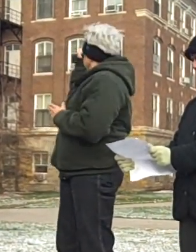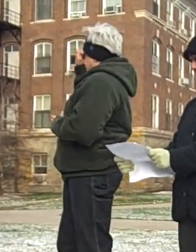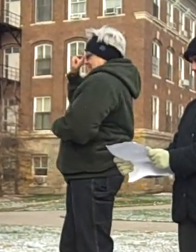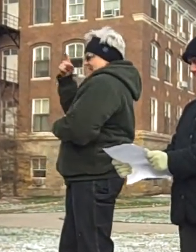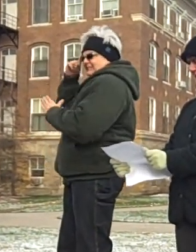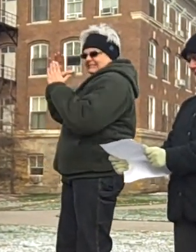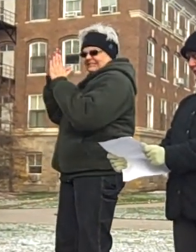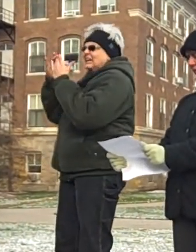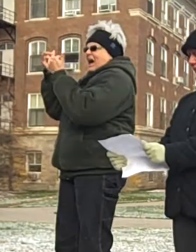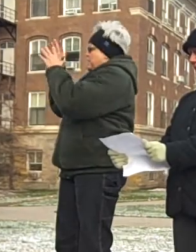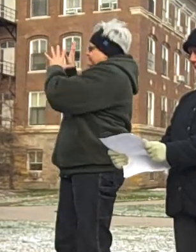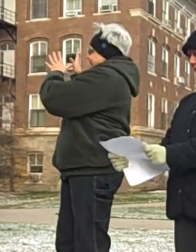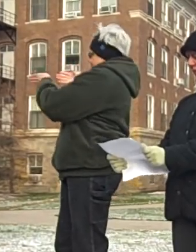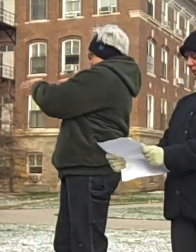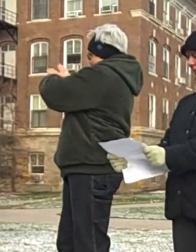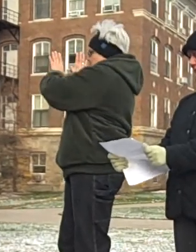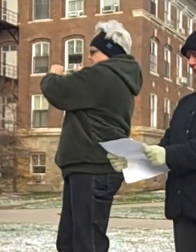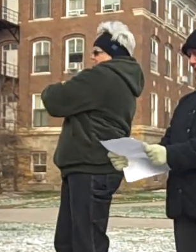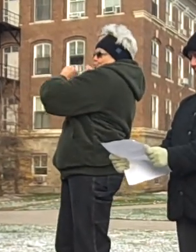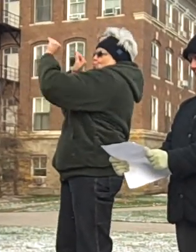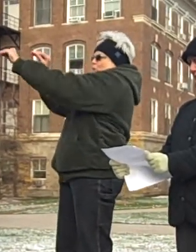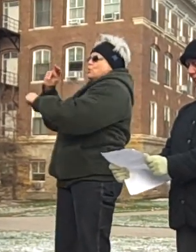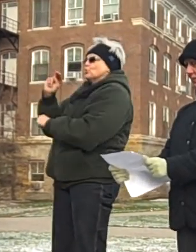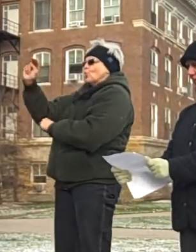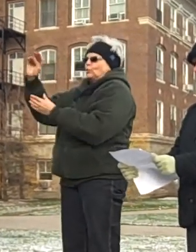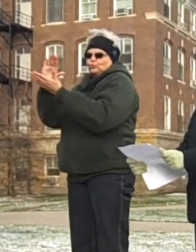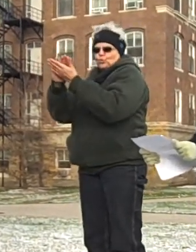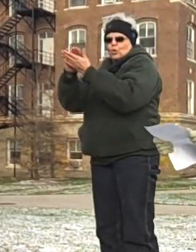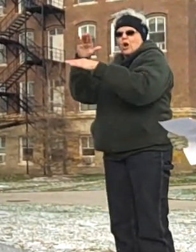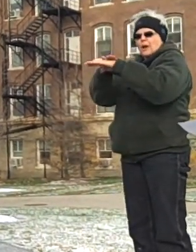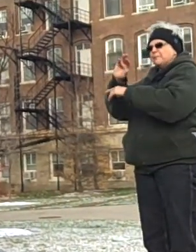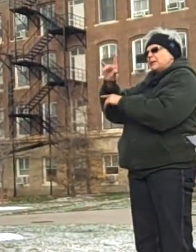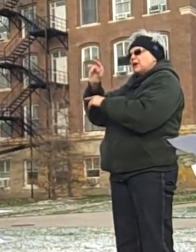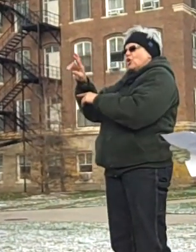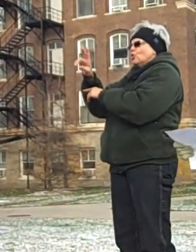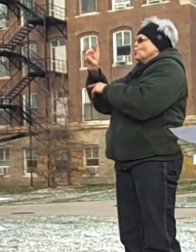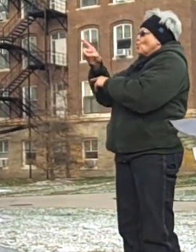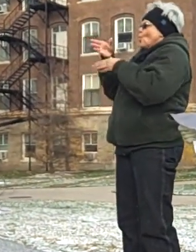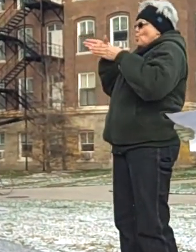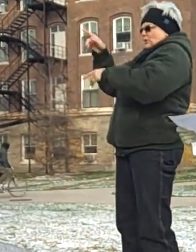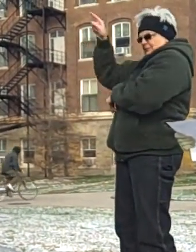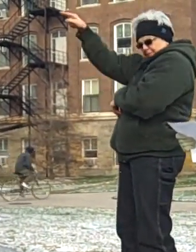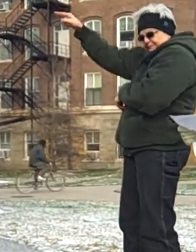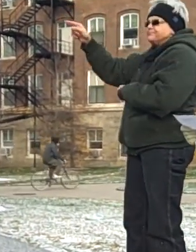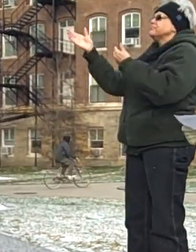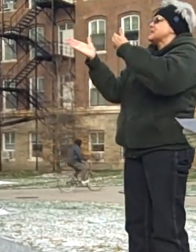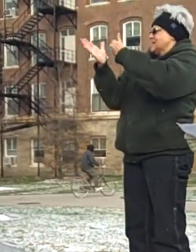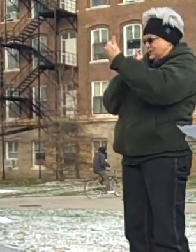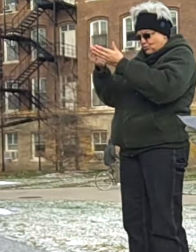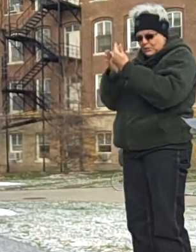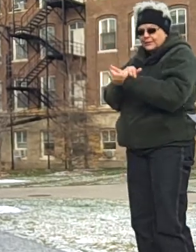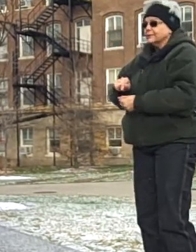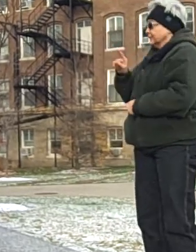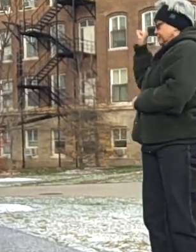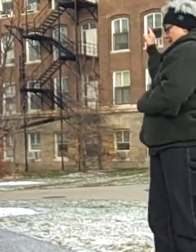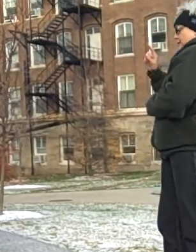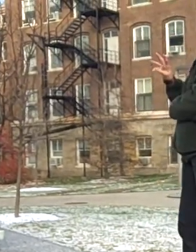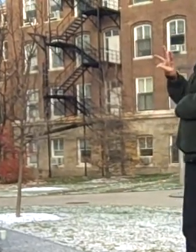the Walnut School, right down here in downtown Lansing. It's since closed and has become the North School on Miller